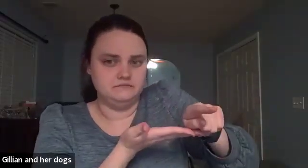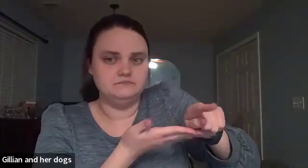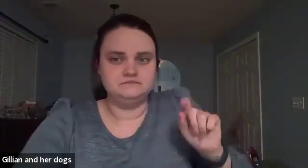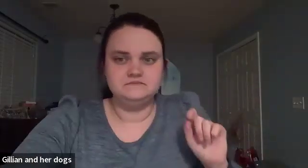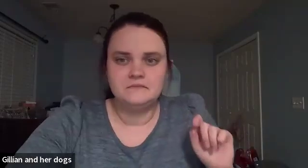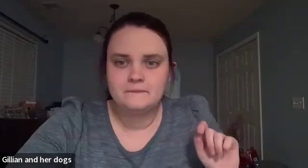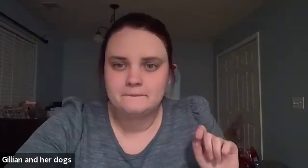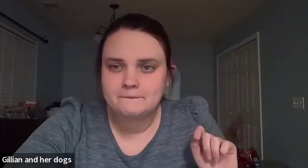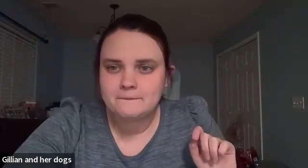Okay.